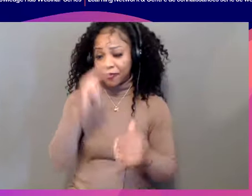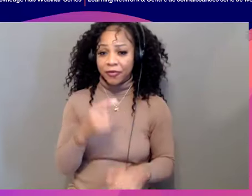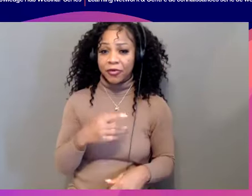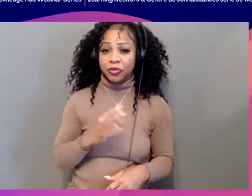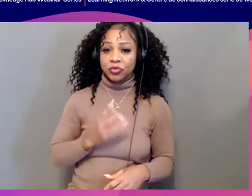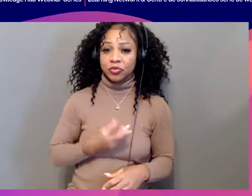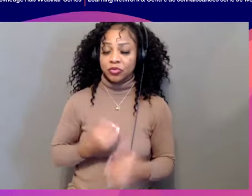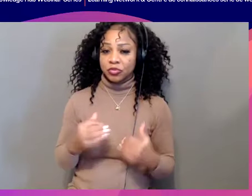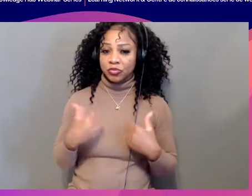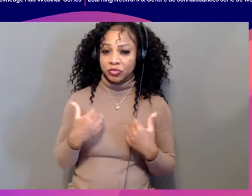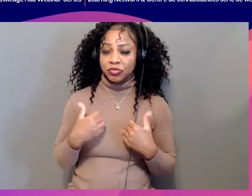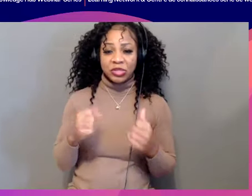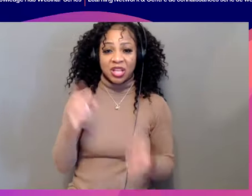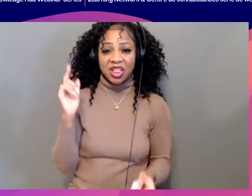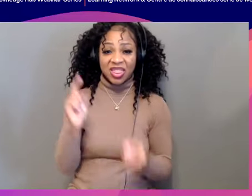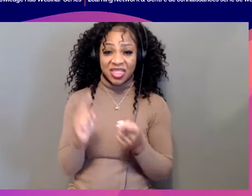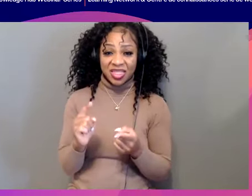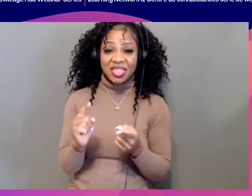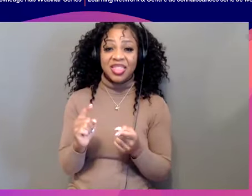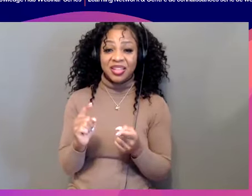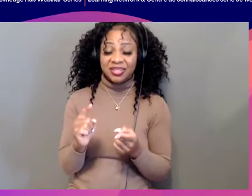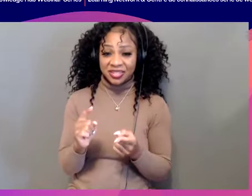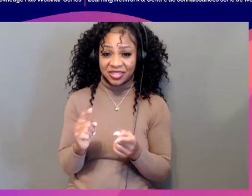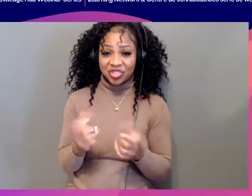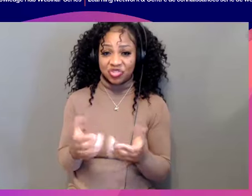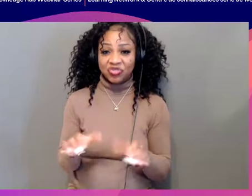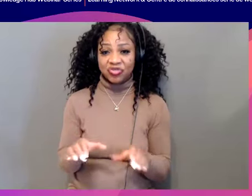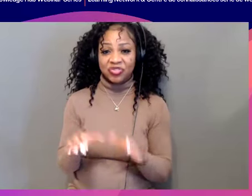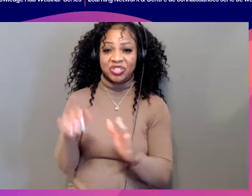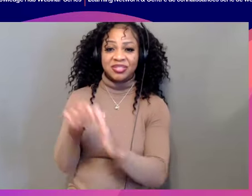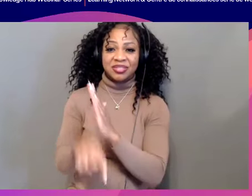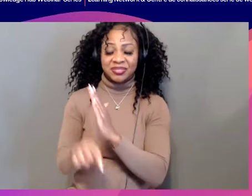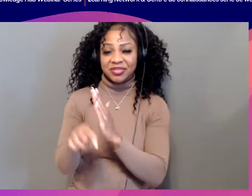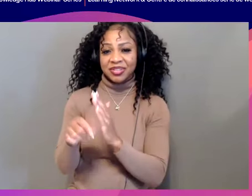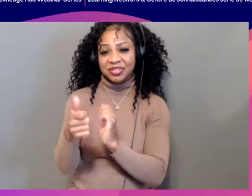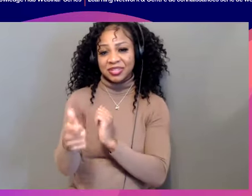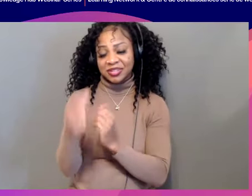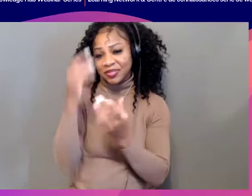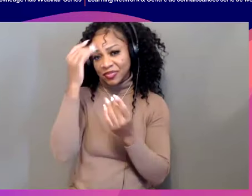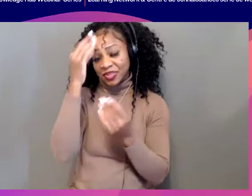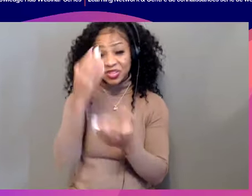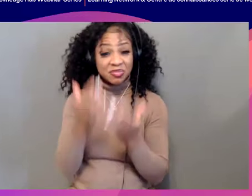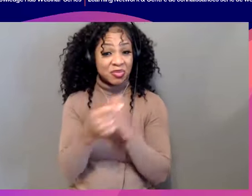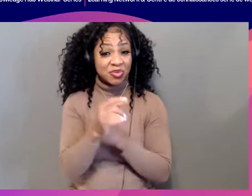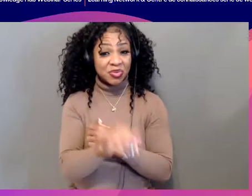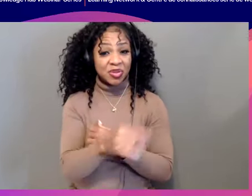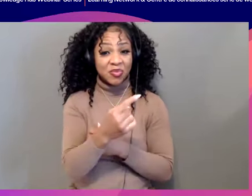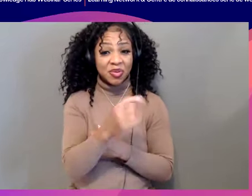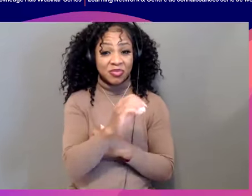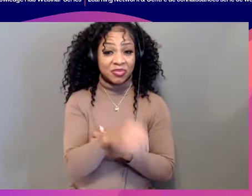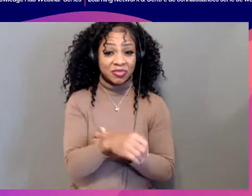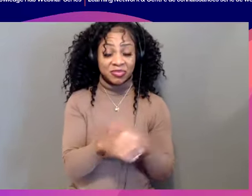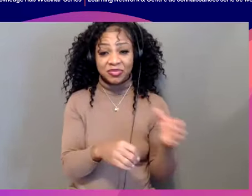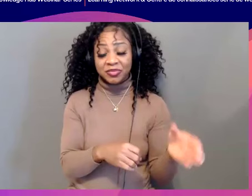can reduce their chances of suicidal ideation by 94%. So you could be that one person. And in terms